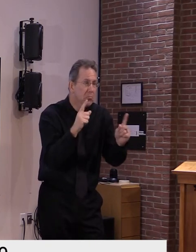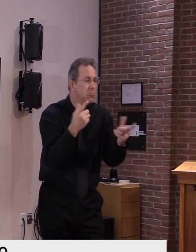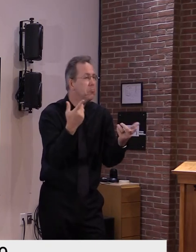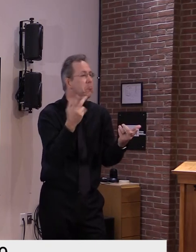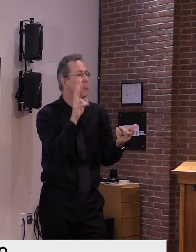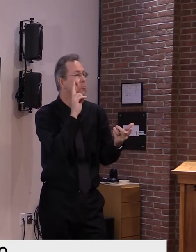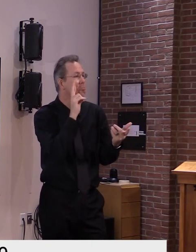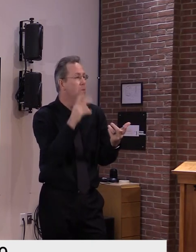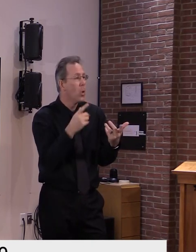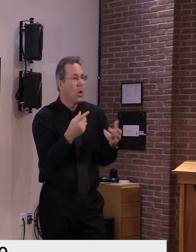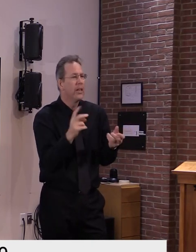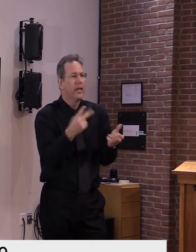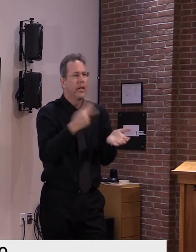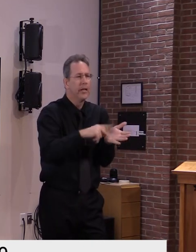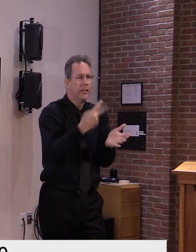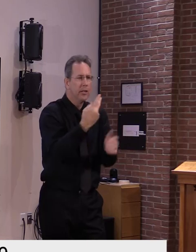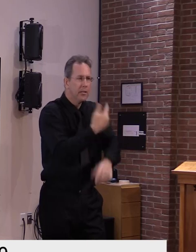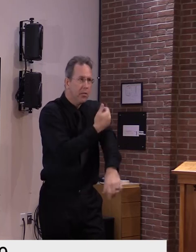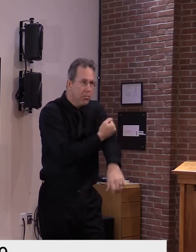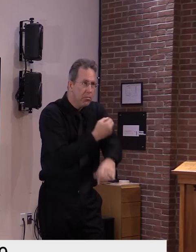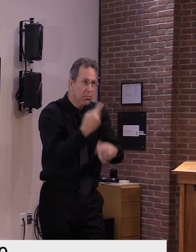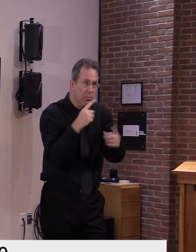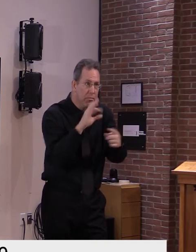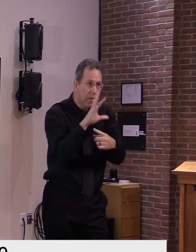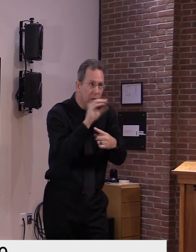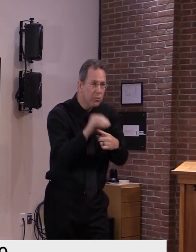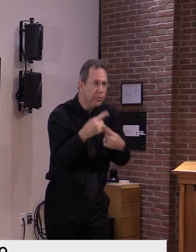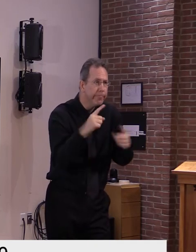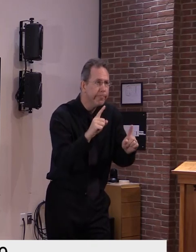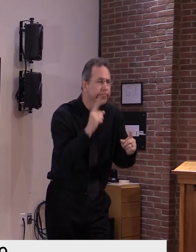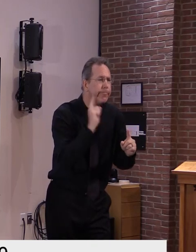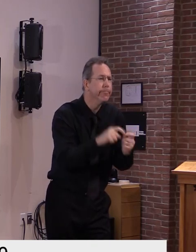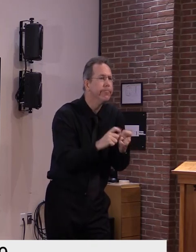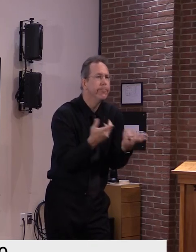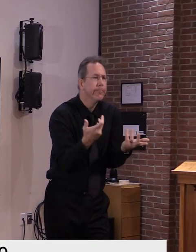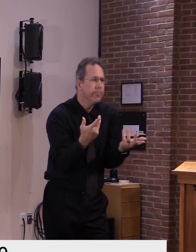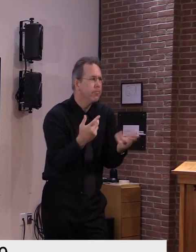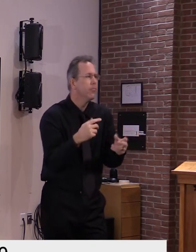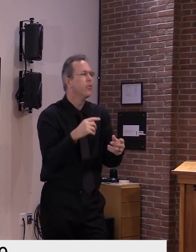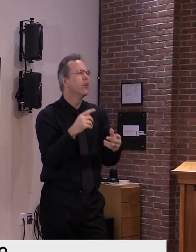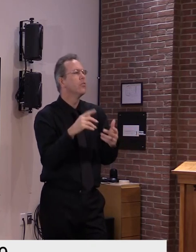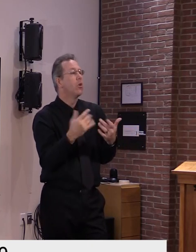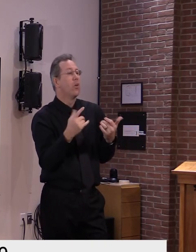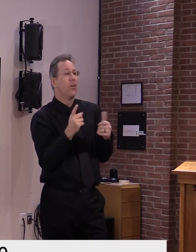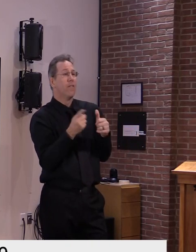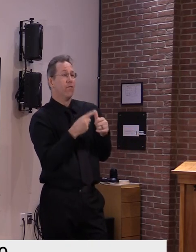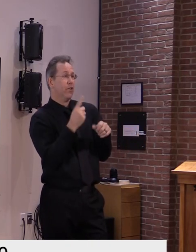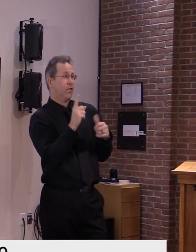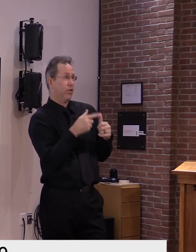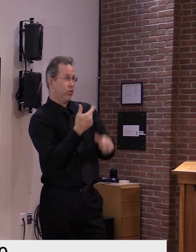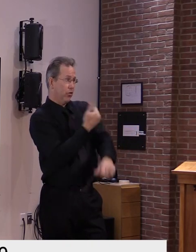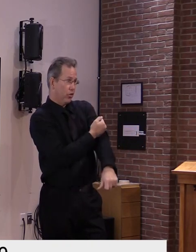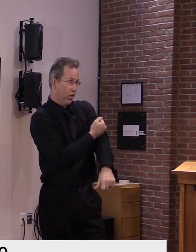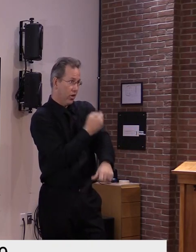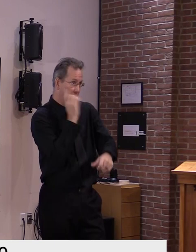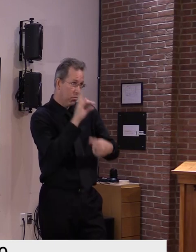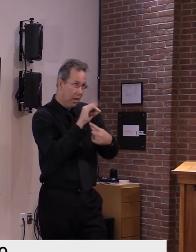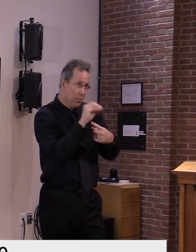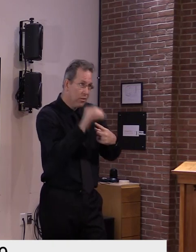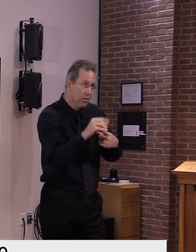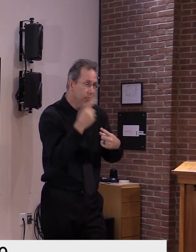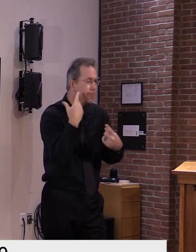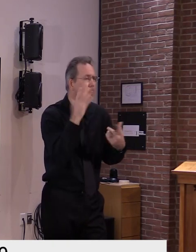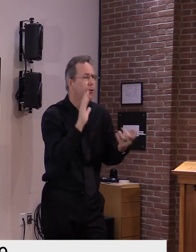of people after the first dose, after the second dose, to see what impact it had. And I wouldn't want people